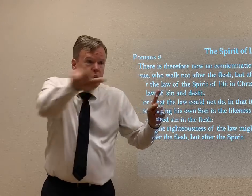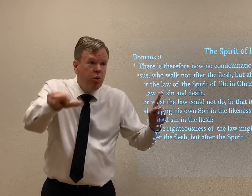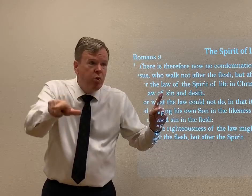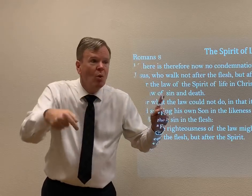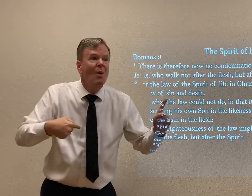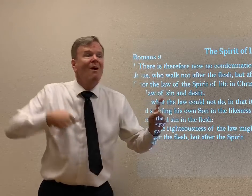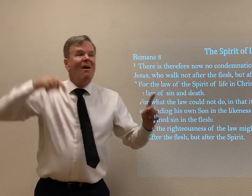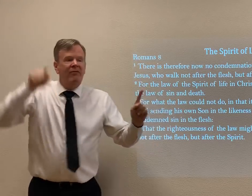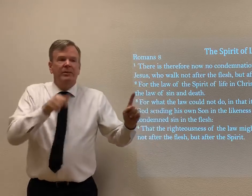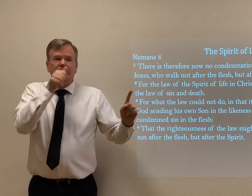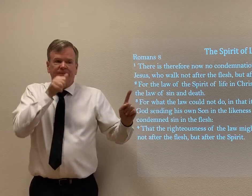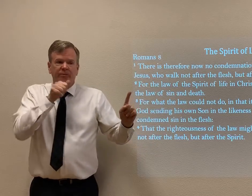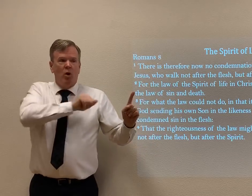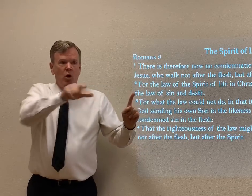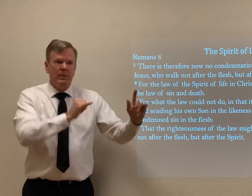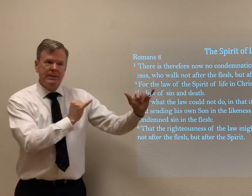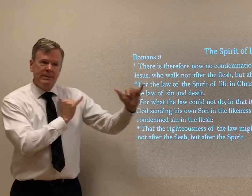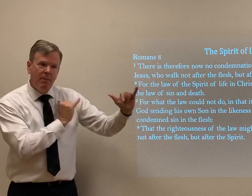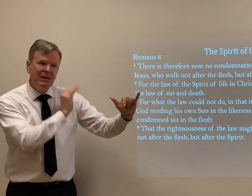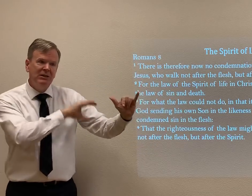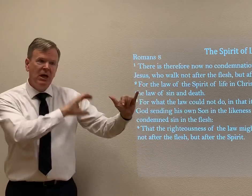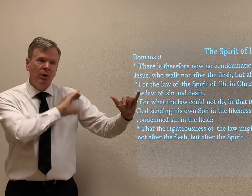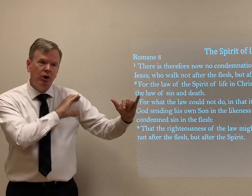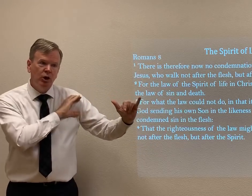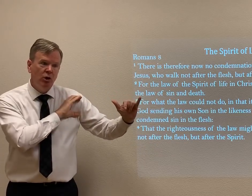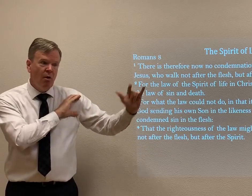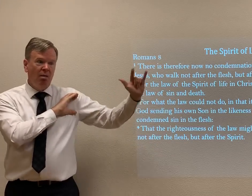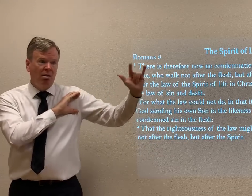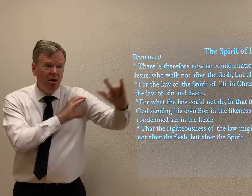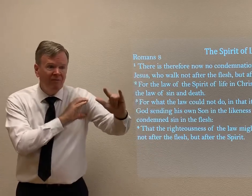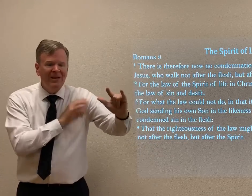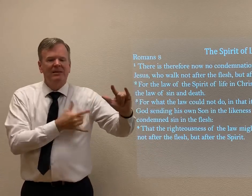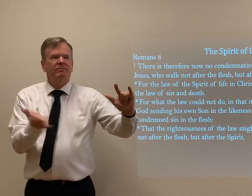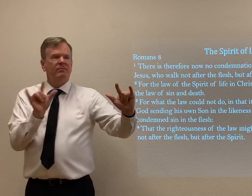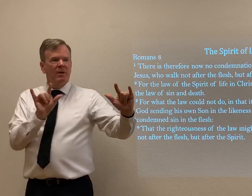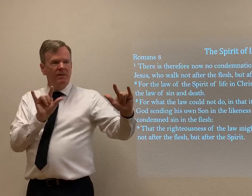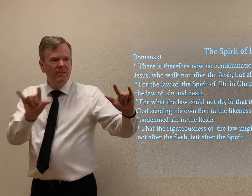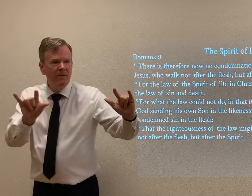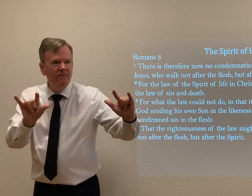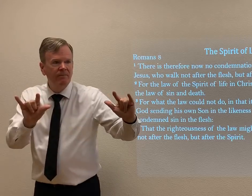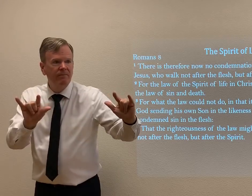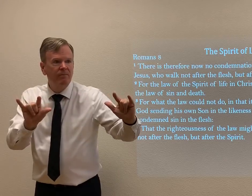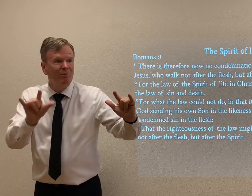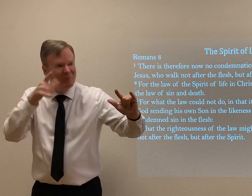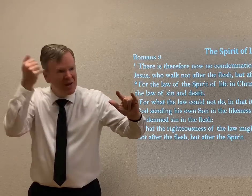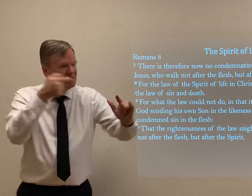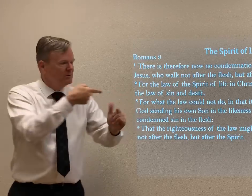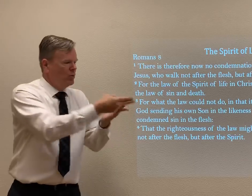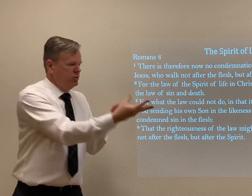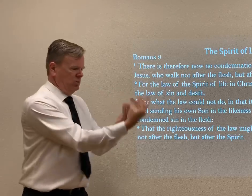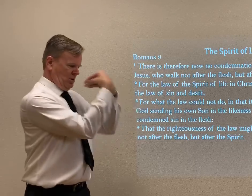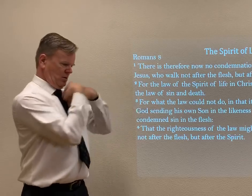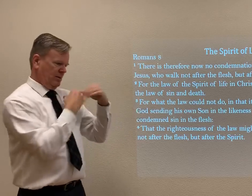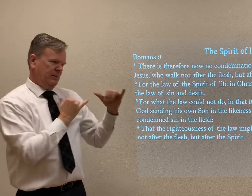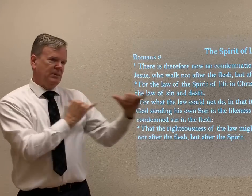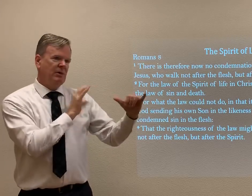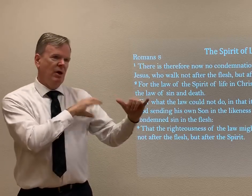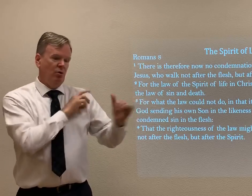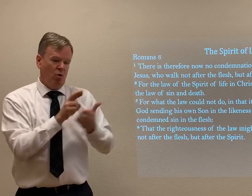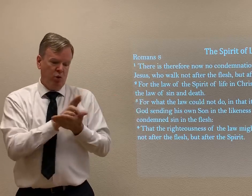patient with each and every one of us. And because of that, I have to have the same patience. He's loved us, I have to love you. Because we are filled